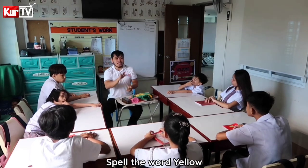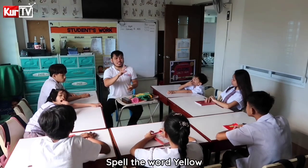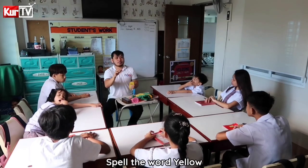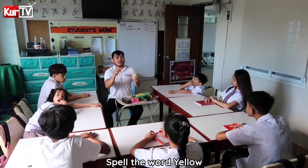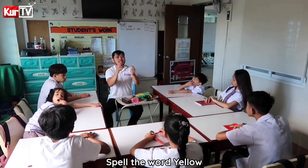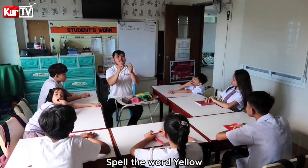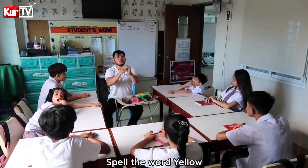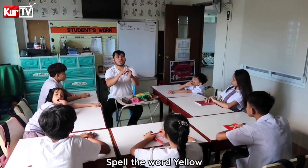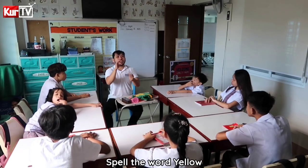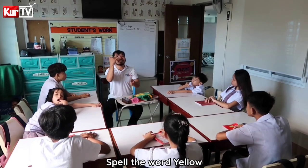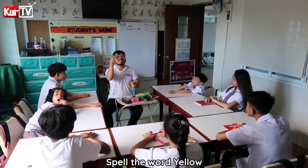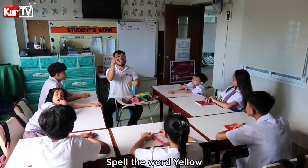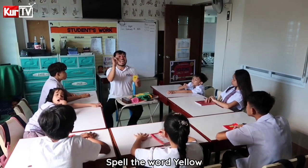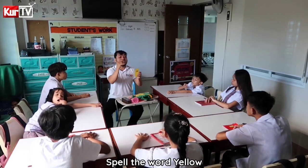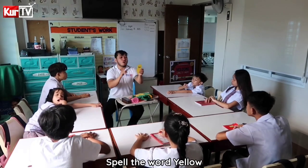Spell the word yellow.